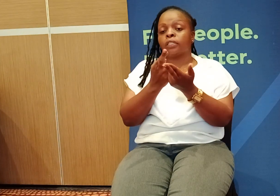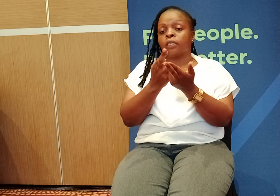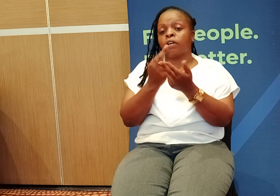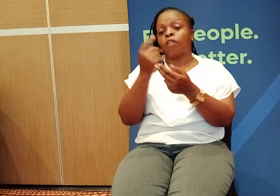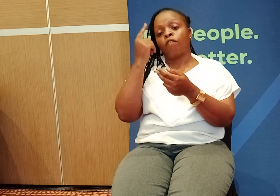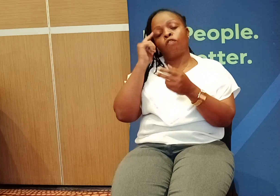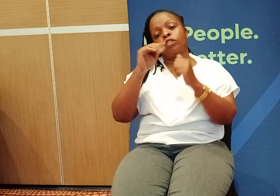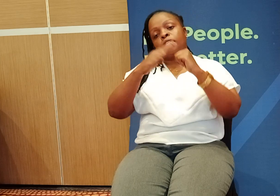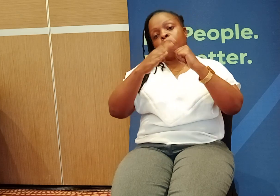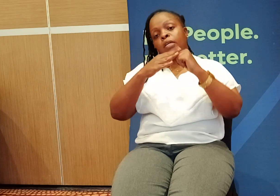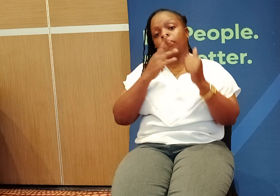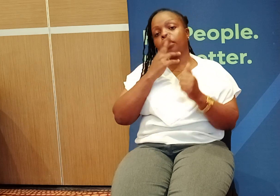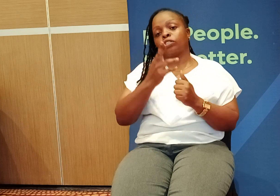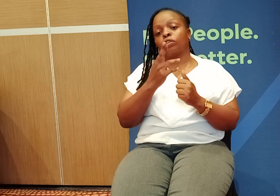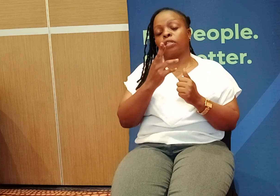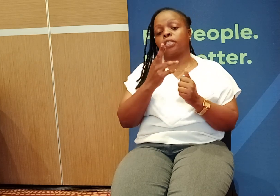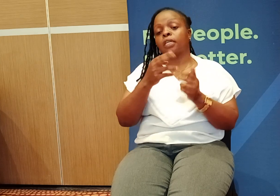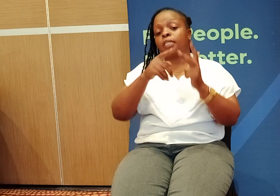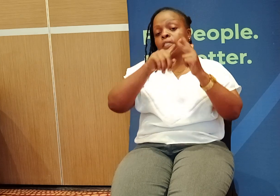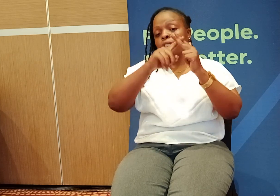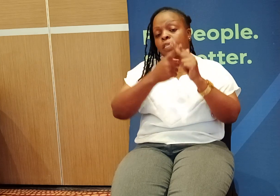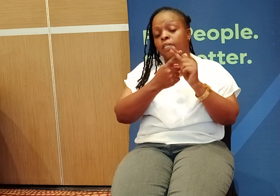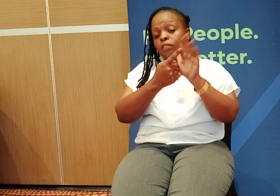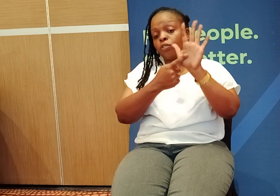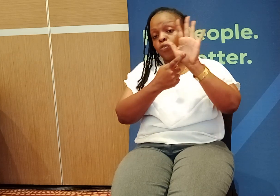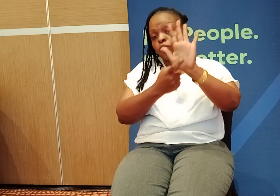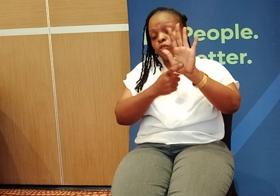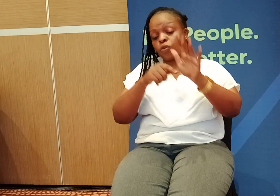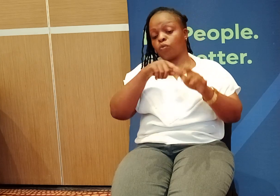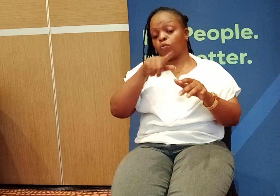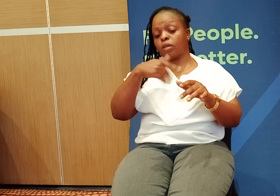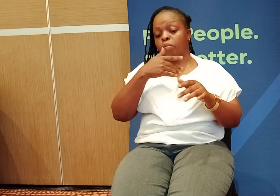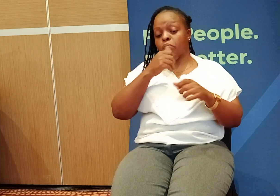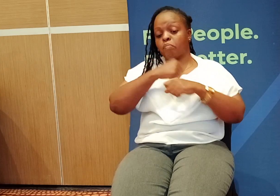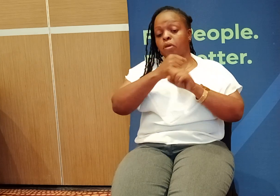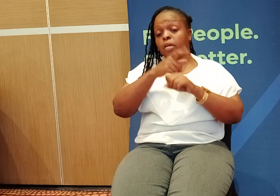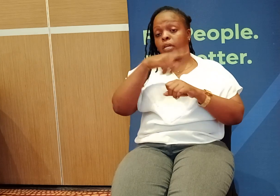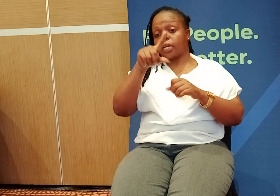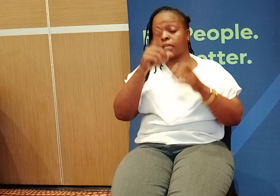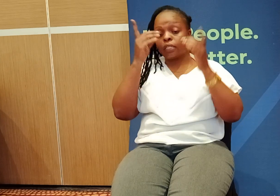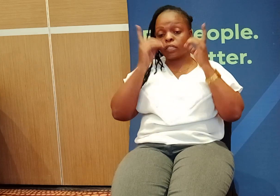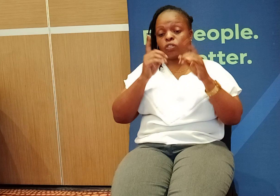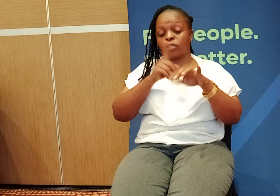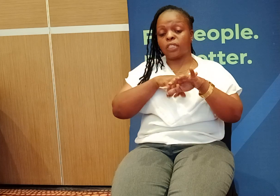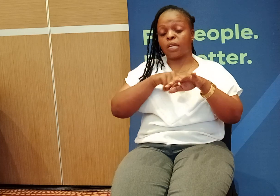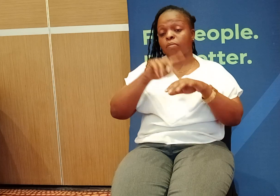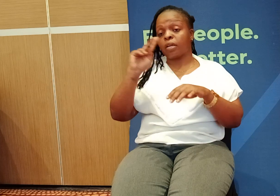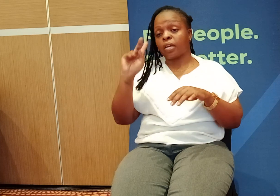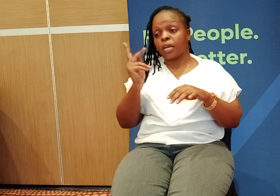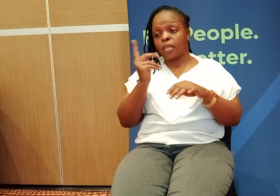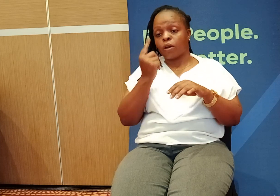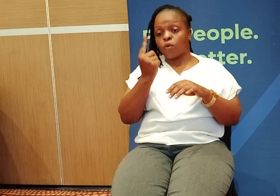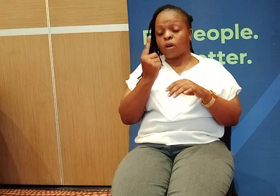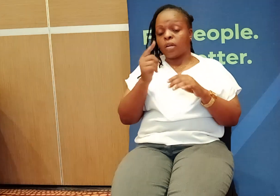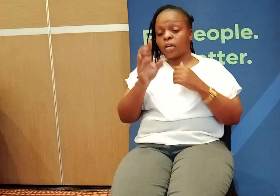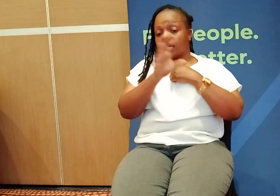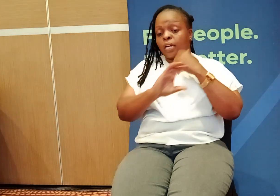September results, it starts to show that we made the right decisions. When Kenya, one country, comes under pressure, the rest of the entities will